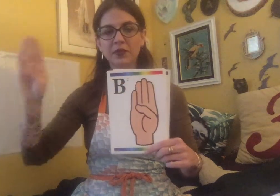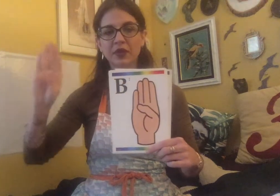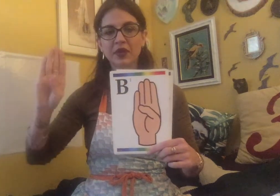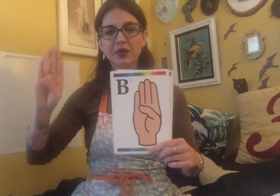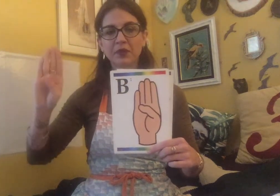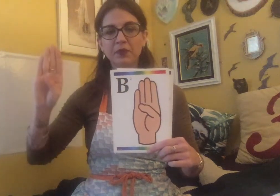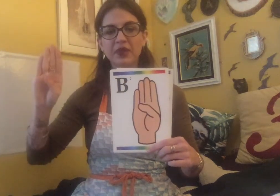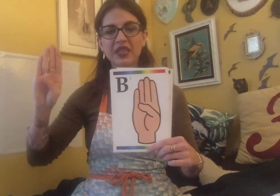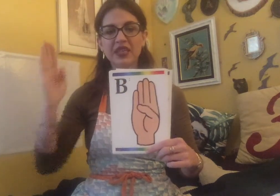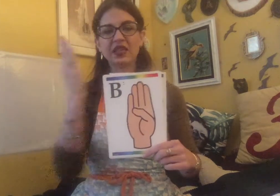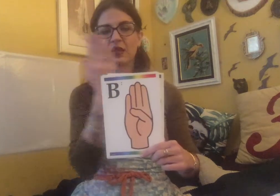B,